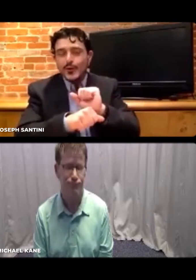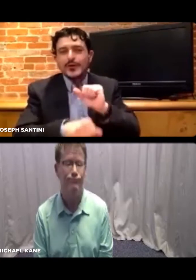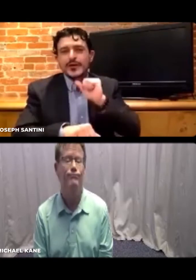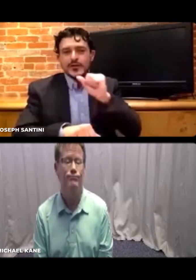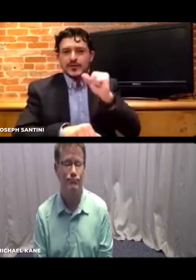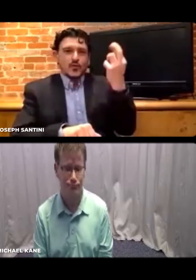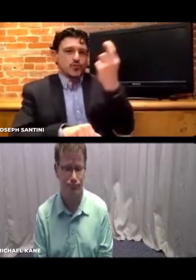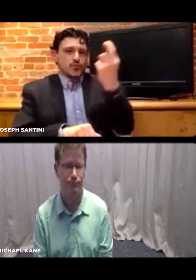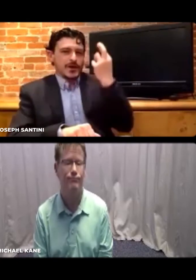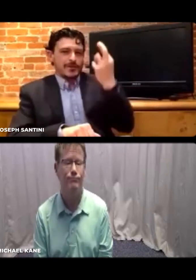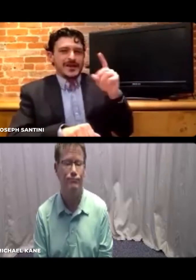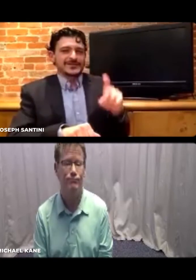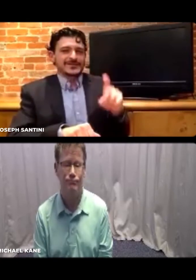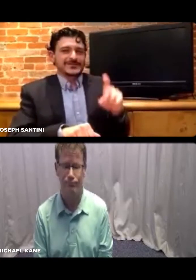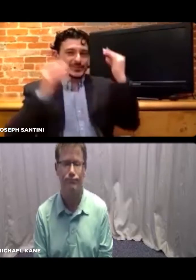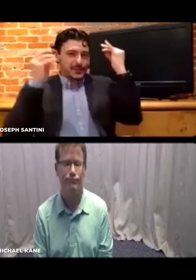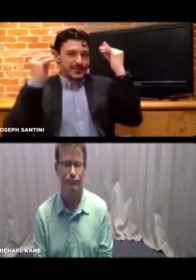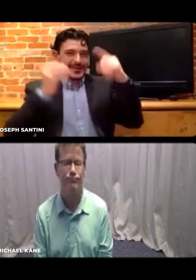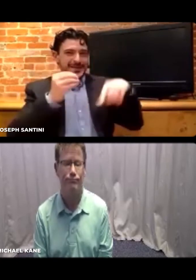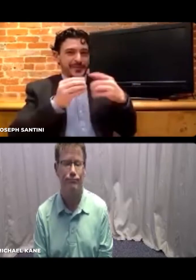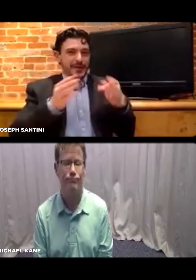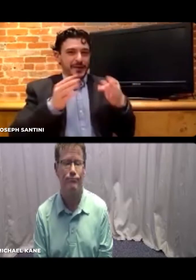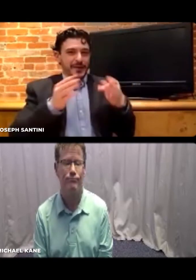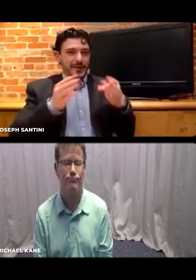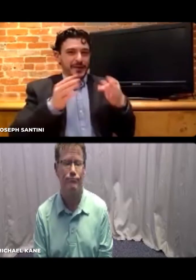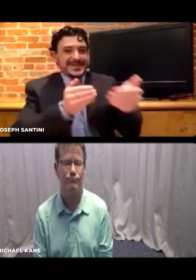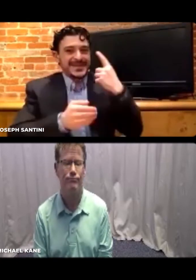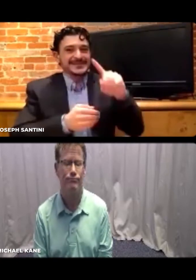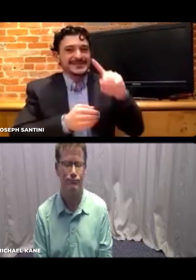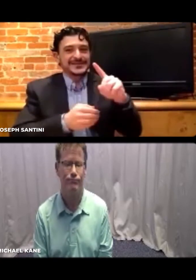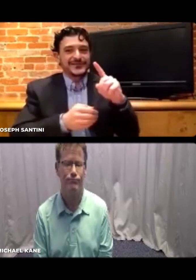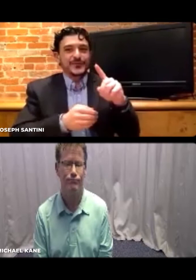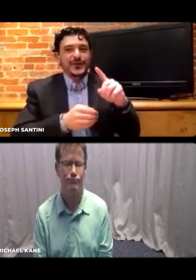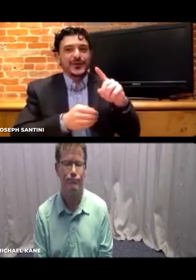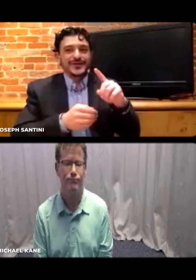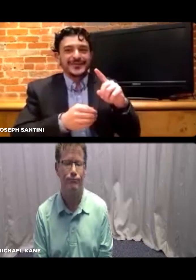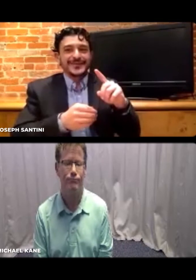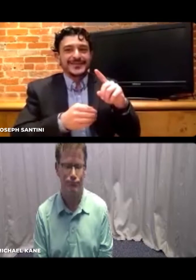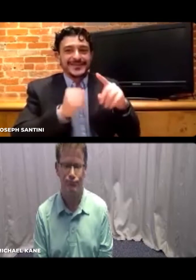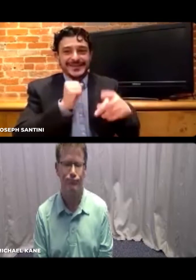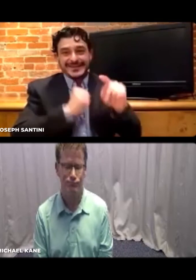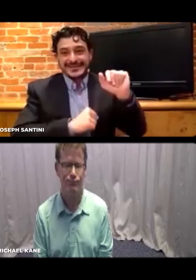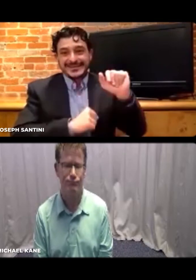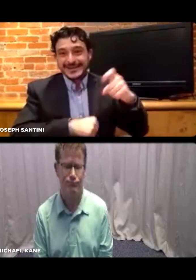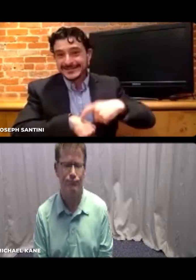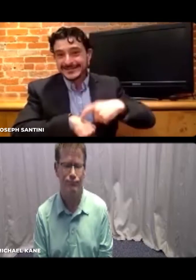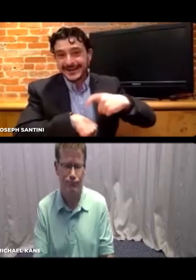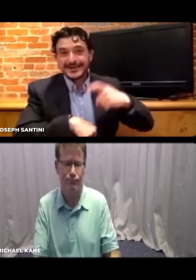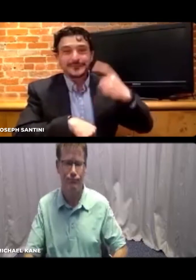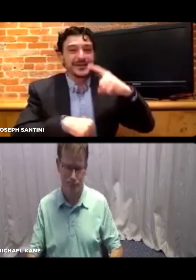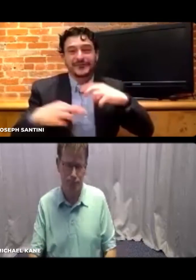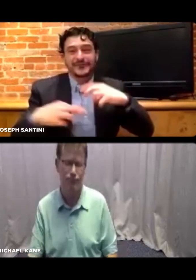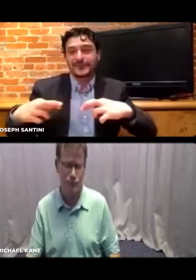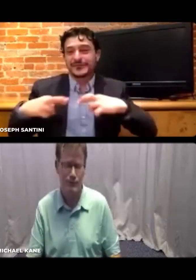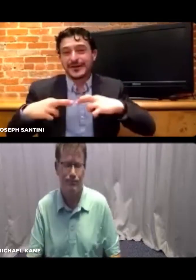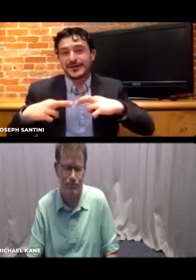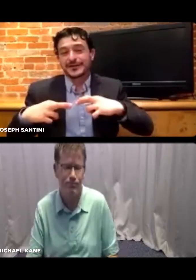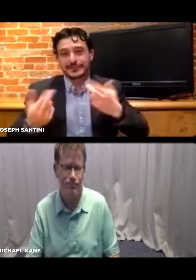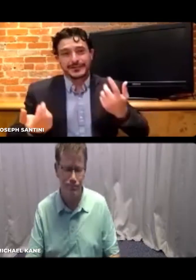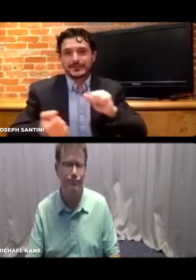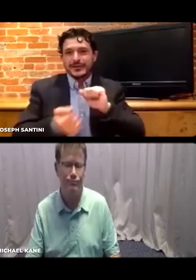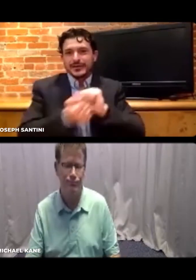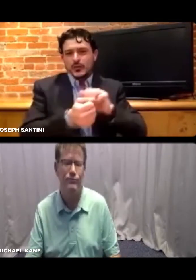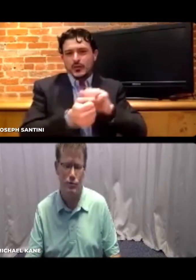don't realize that they've got to think and plan for tax season, for retirement, and so on and so